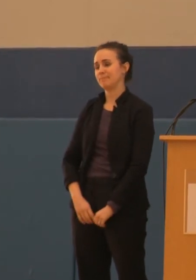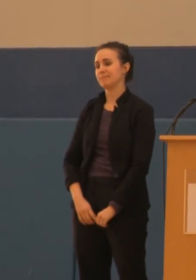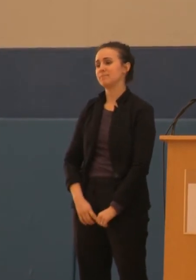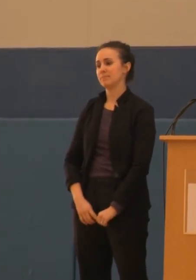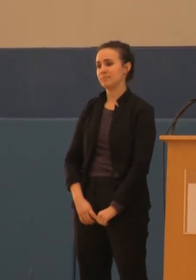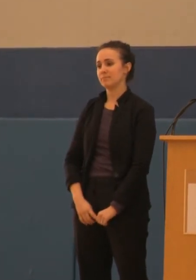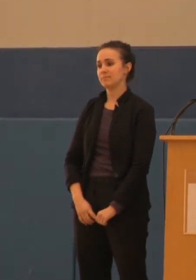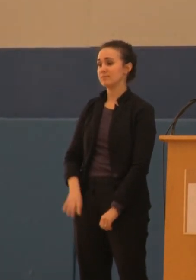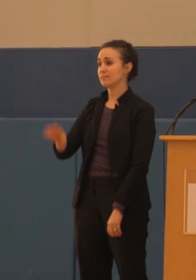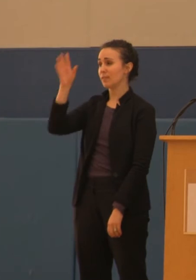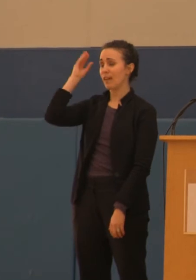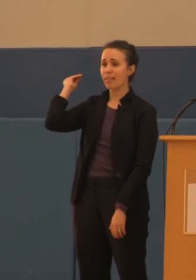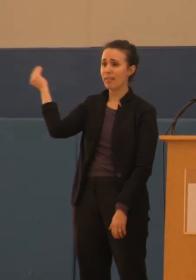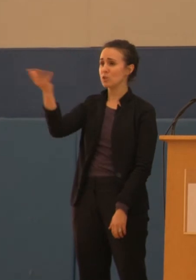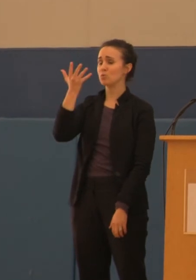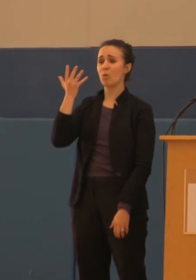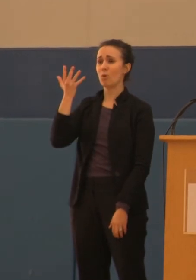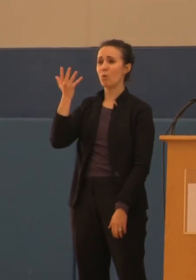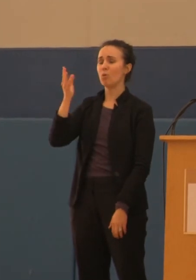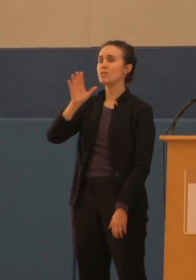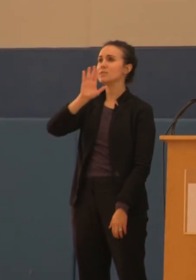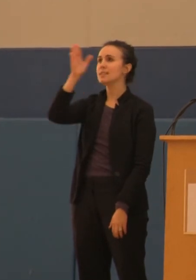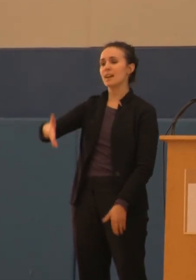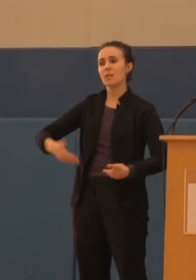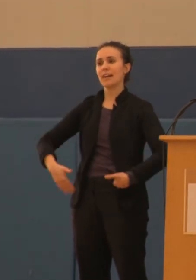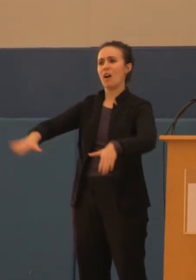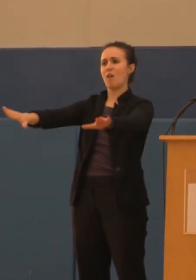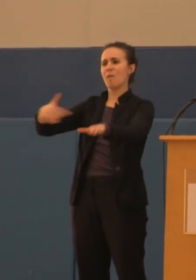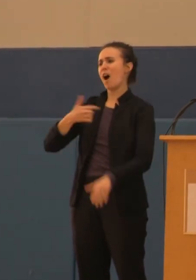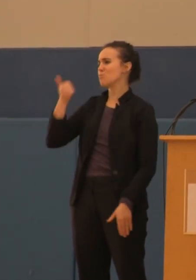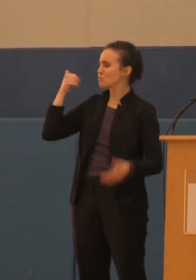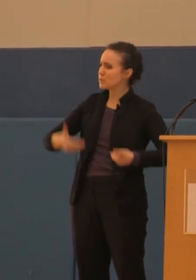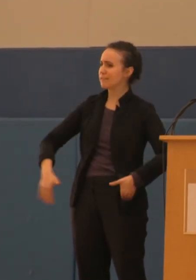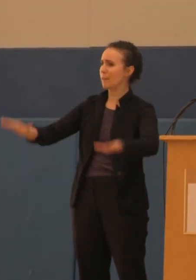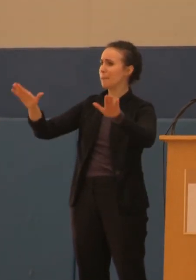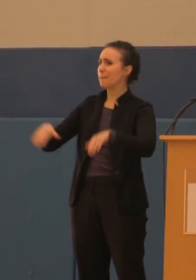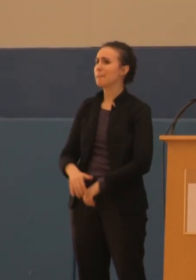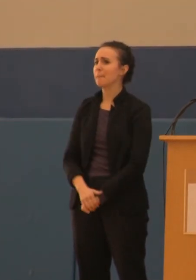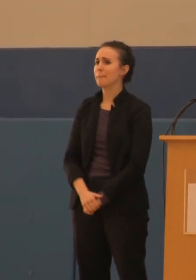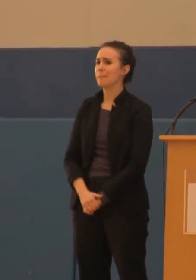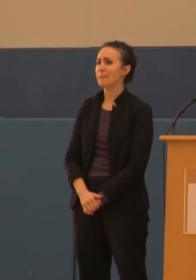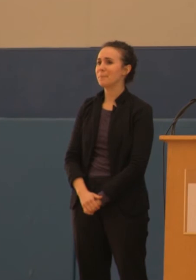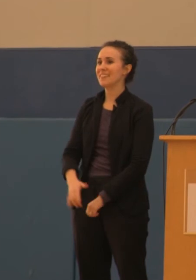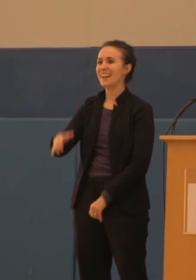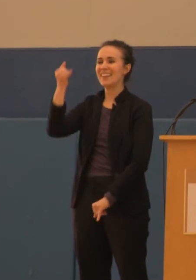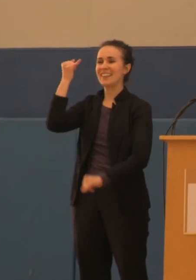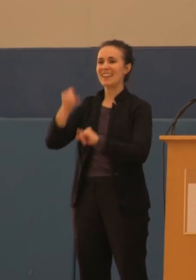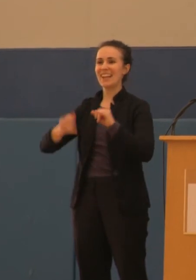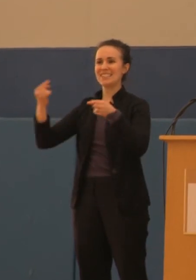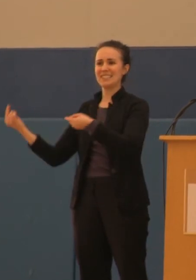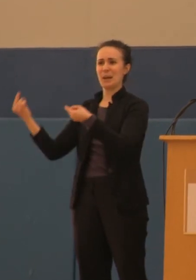So I tell all of you, don't give up. I didn't give up. On the last debate that we